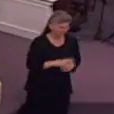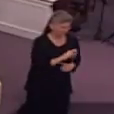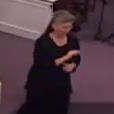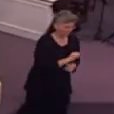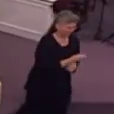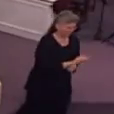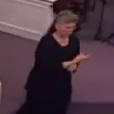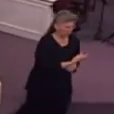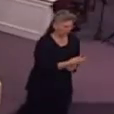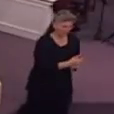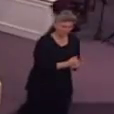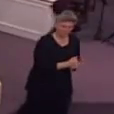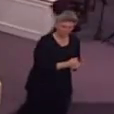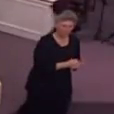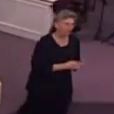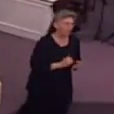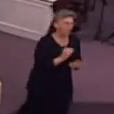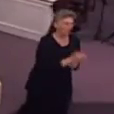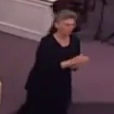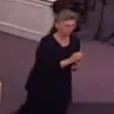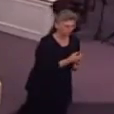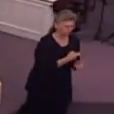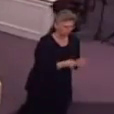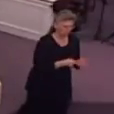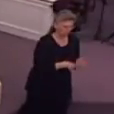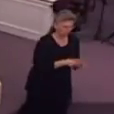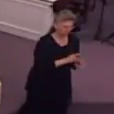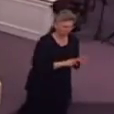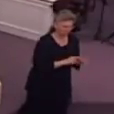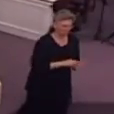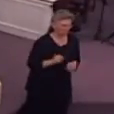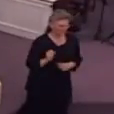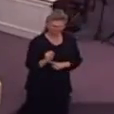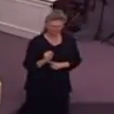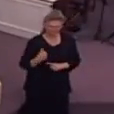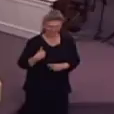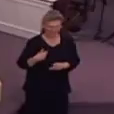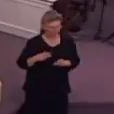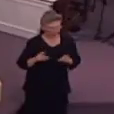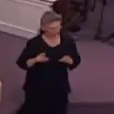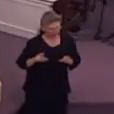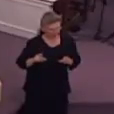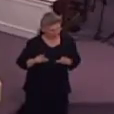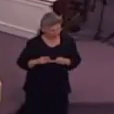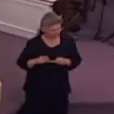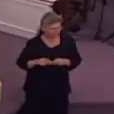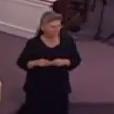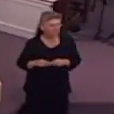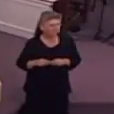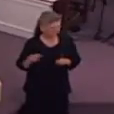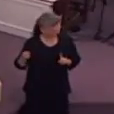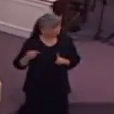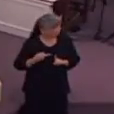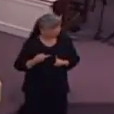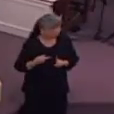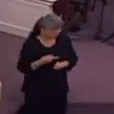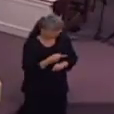Matthew once made a living overcharging people, and Simon had a purpose in his life to overturn people like Matthew.